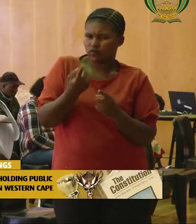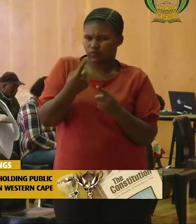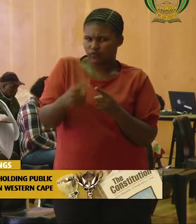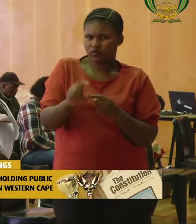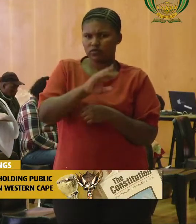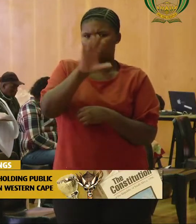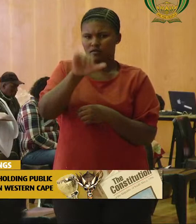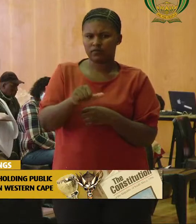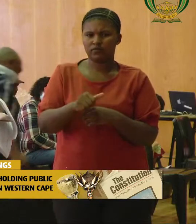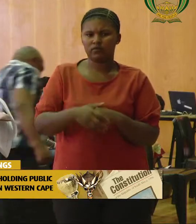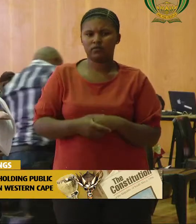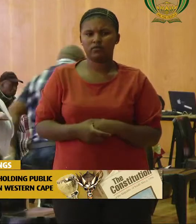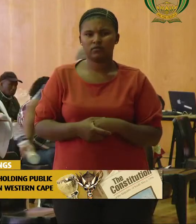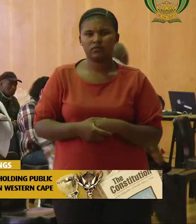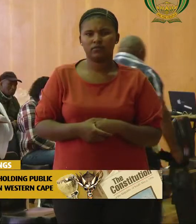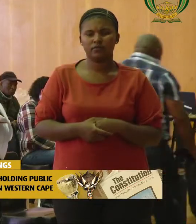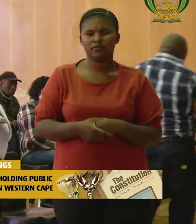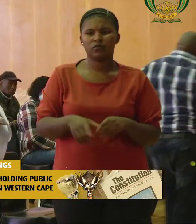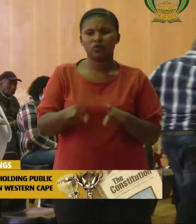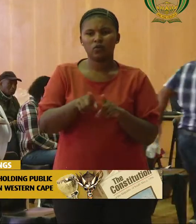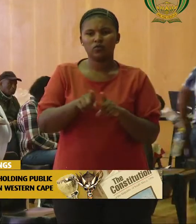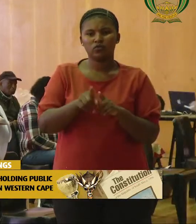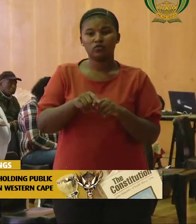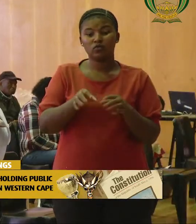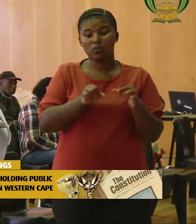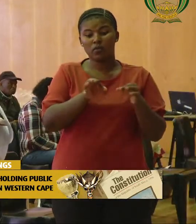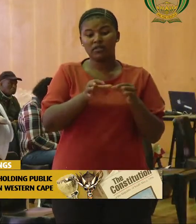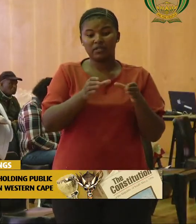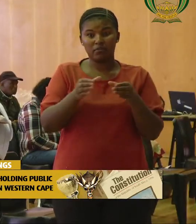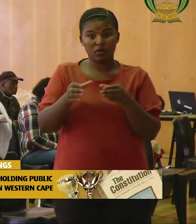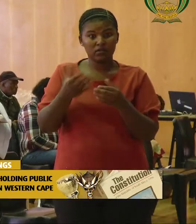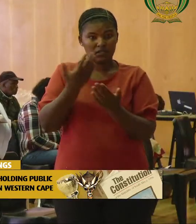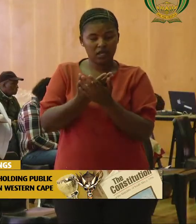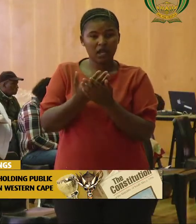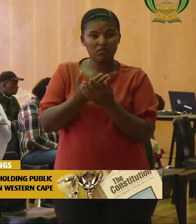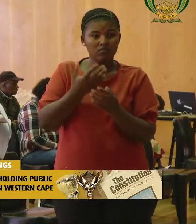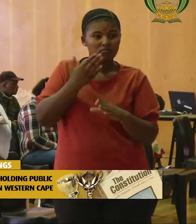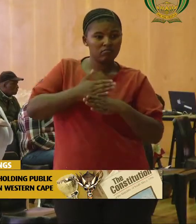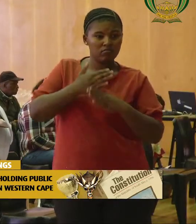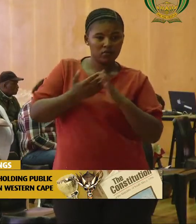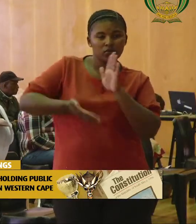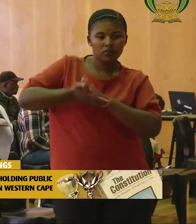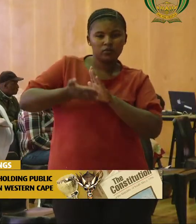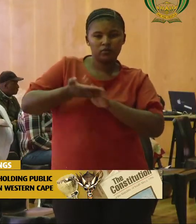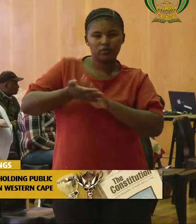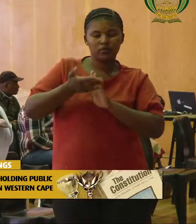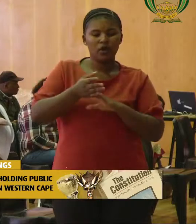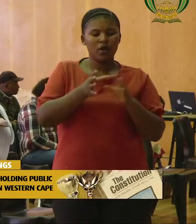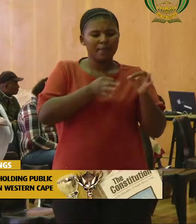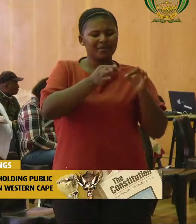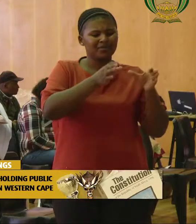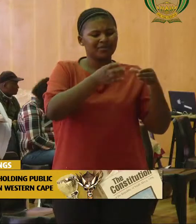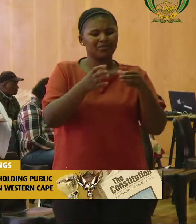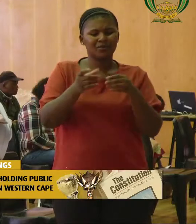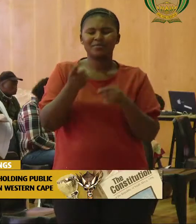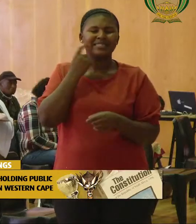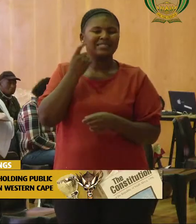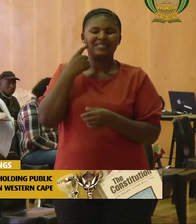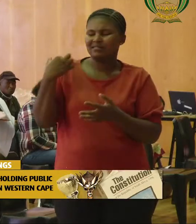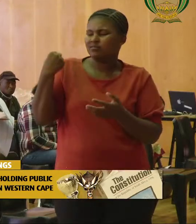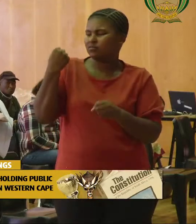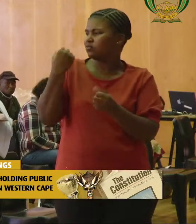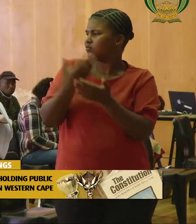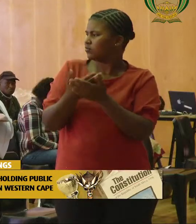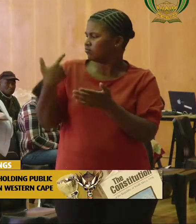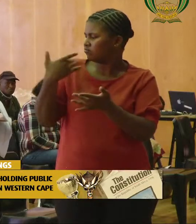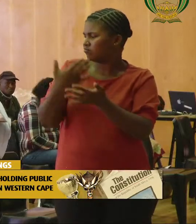society and place political parties under pressure. Political parties have had it too easy over the years